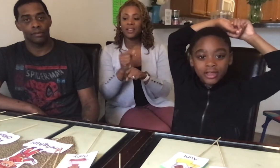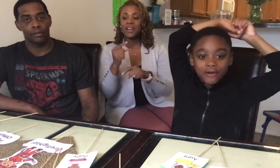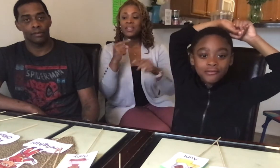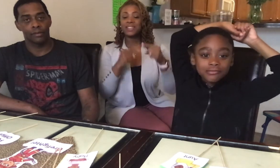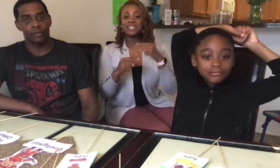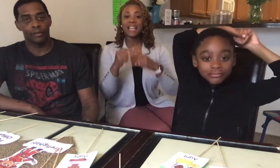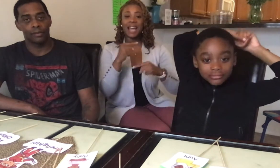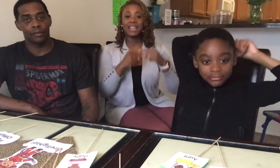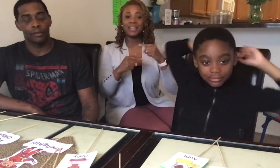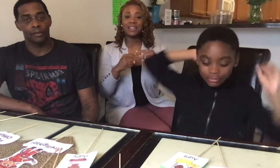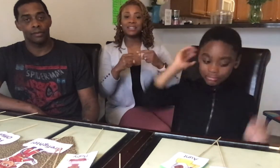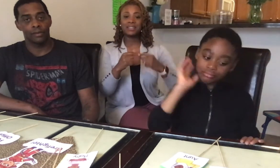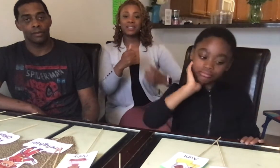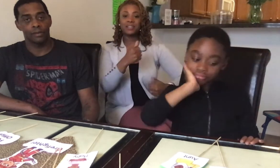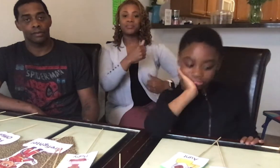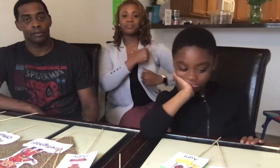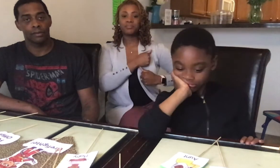The sign is...